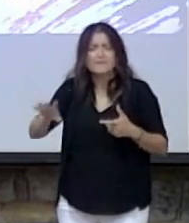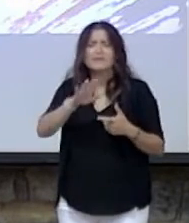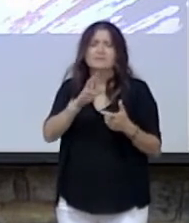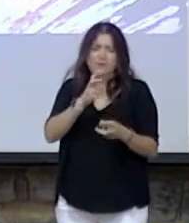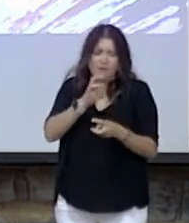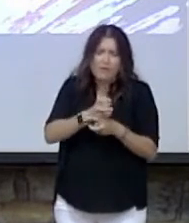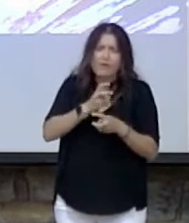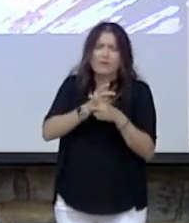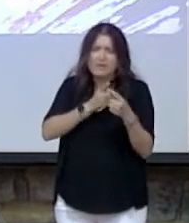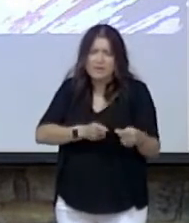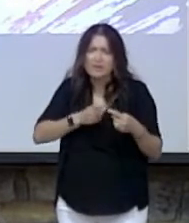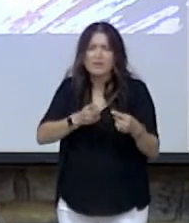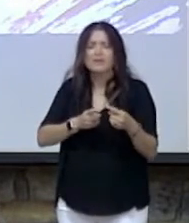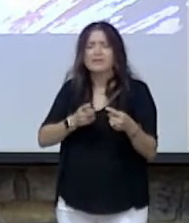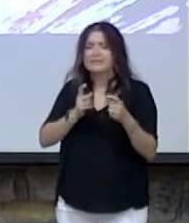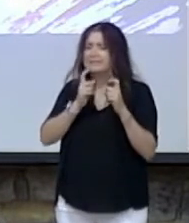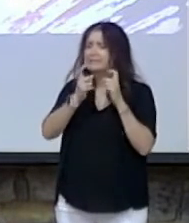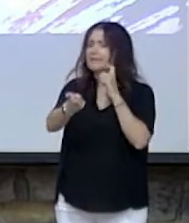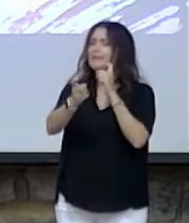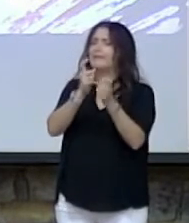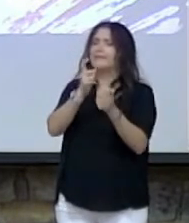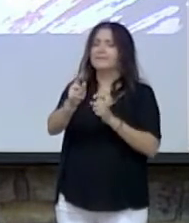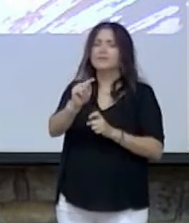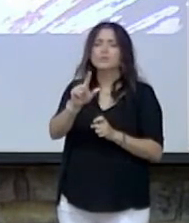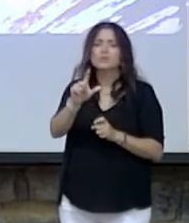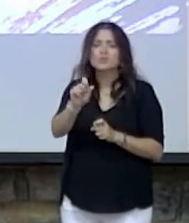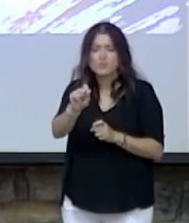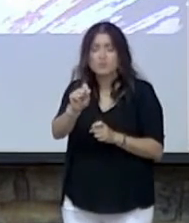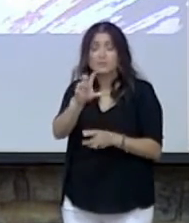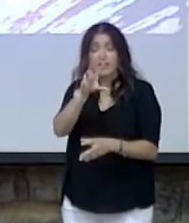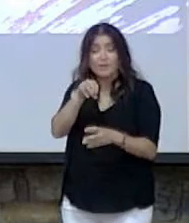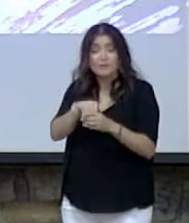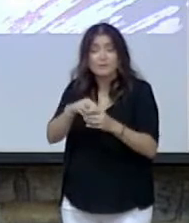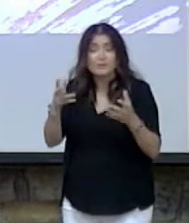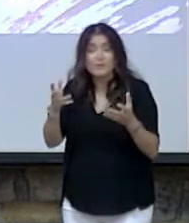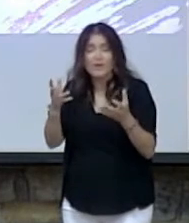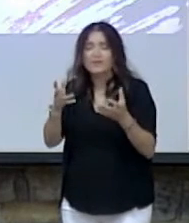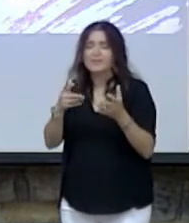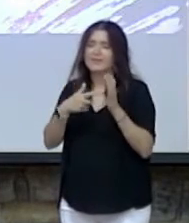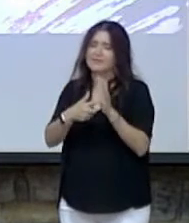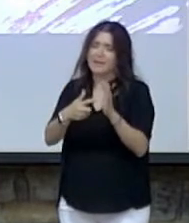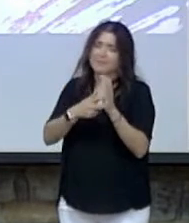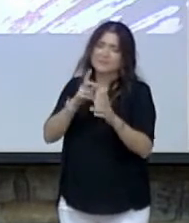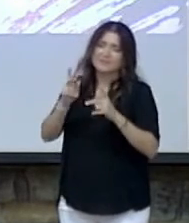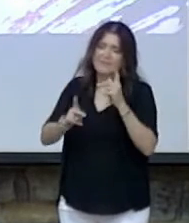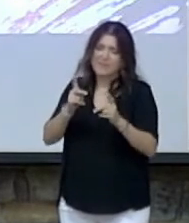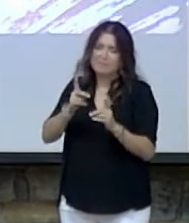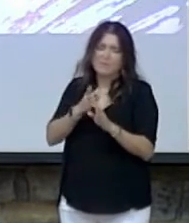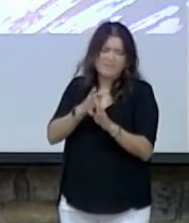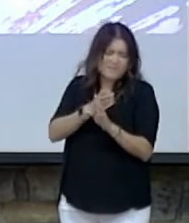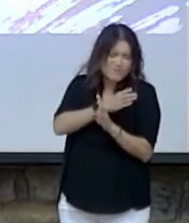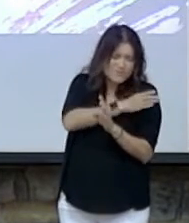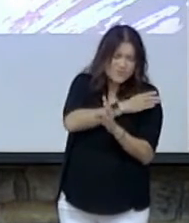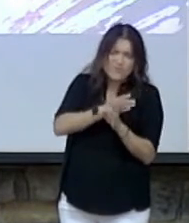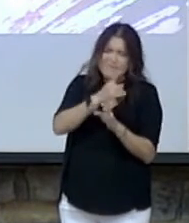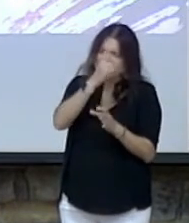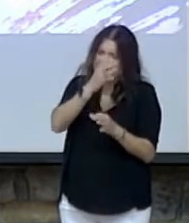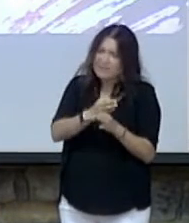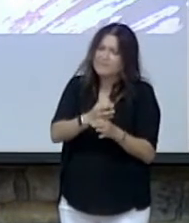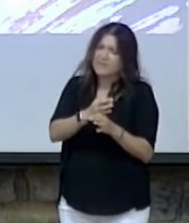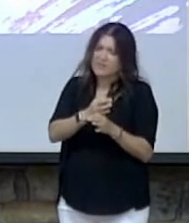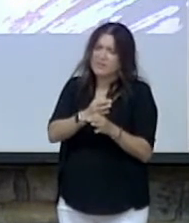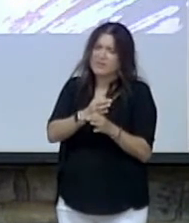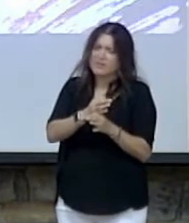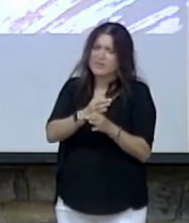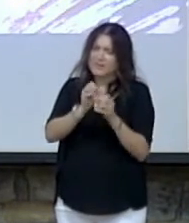need, including this incredible form of encouragement that comes from the examples of people that have been faithful in doing the very